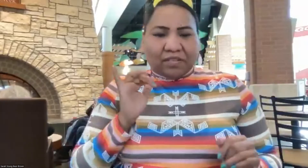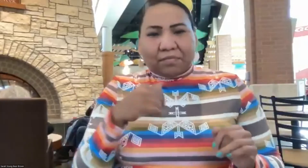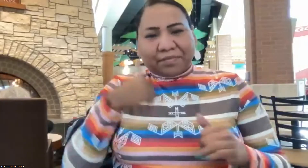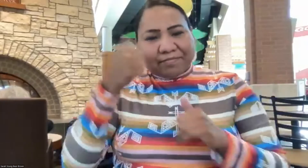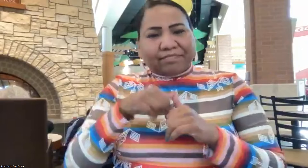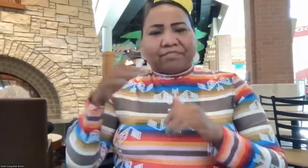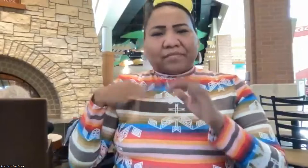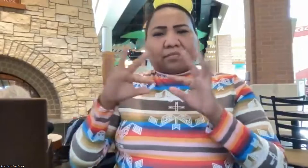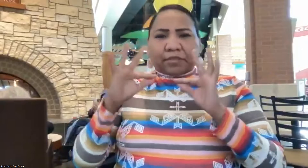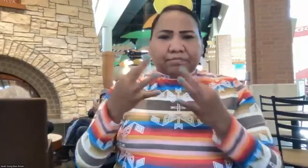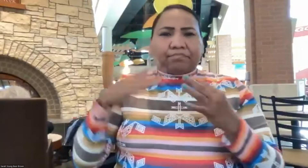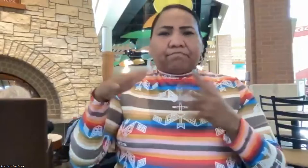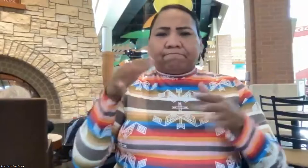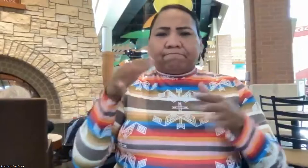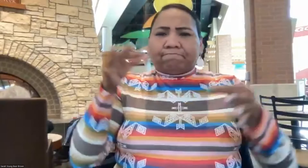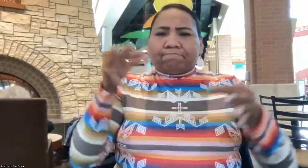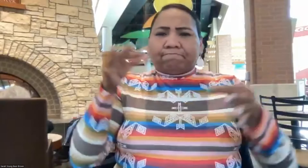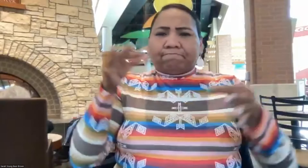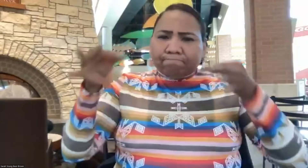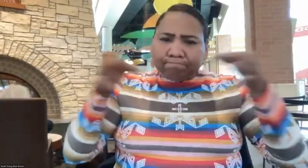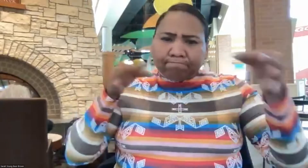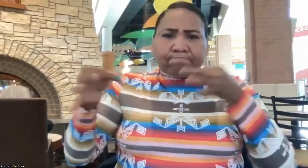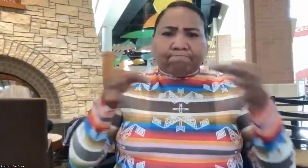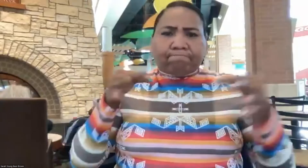I was in that transitionary phase between being a child and a young woman.